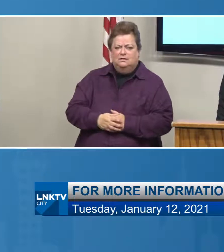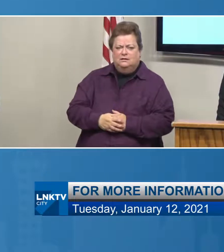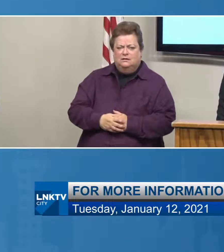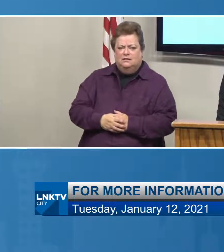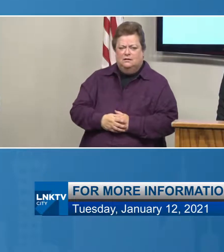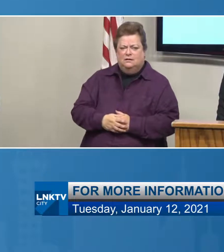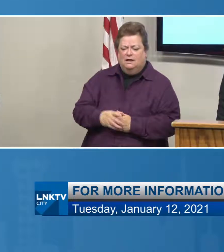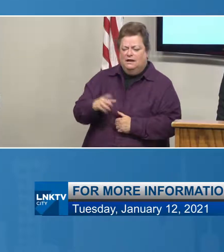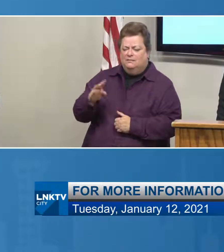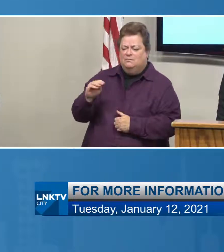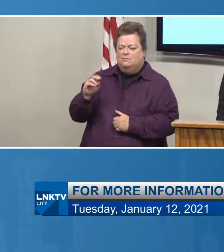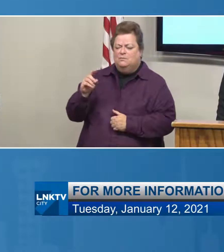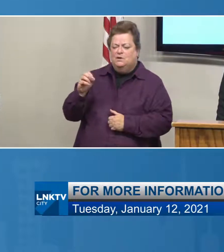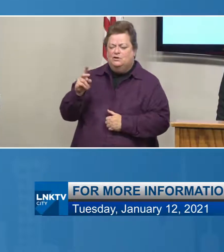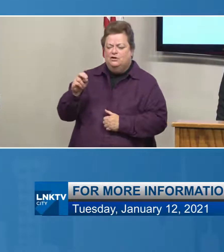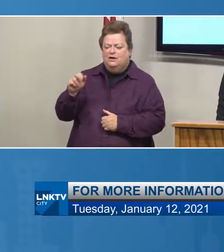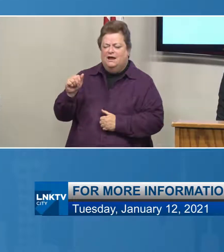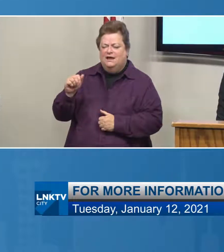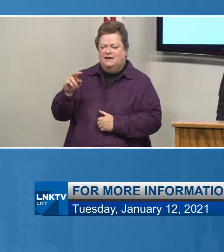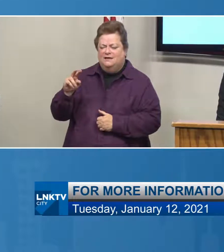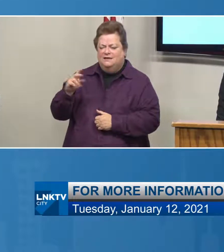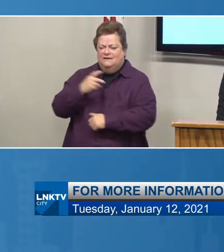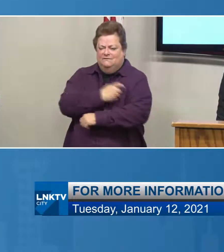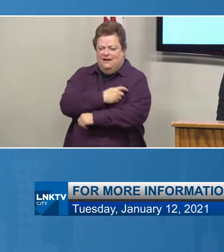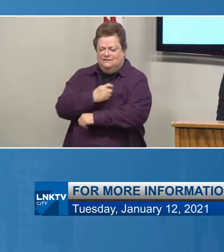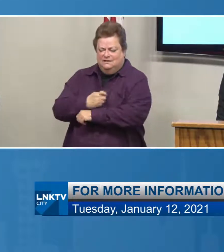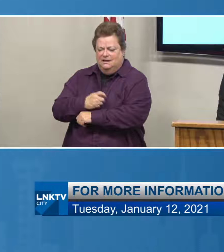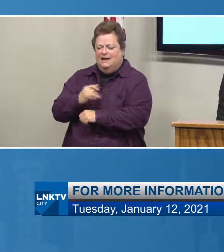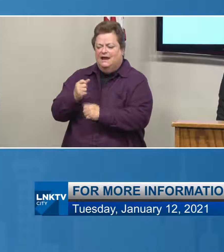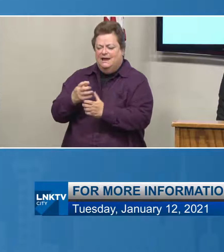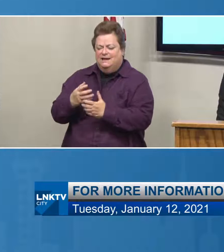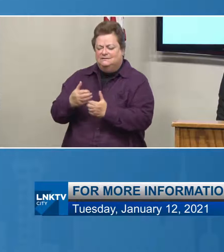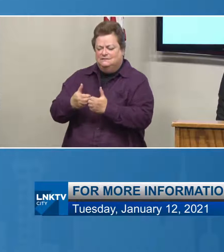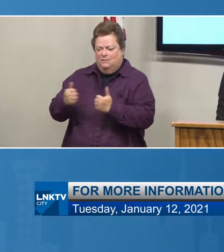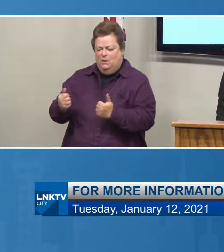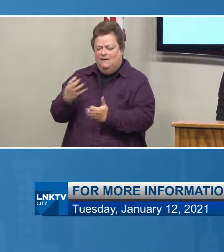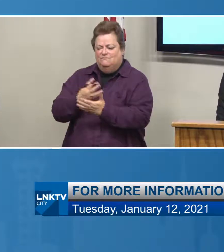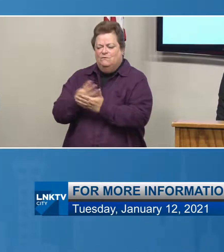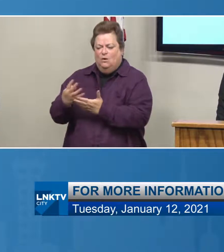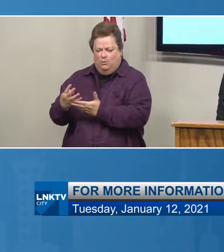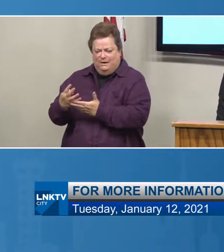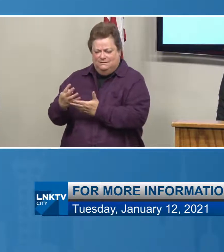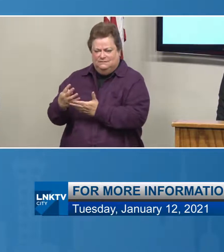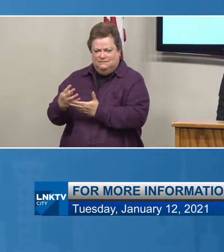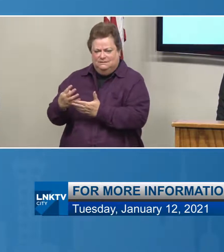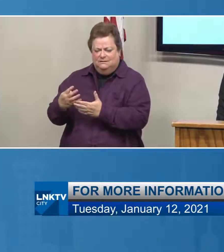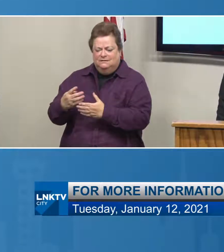the Moderna vaccine is given 2 doses 4 weeks apart.